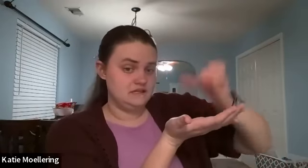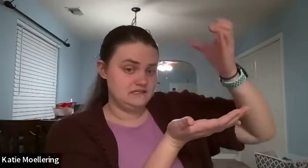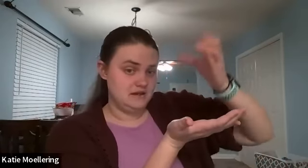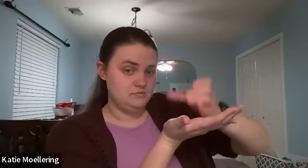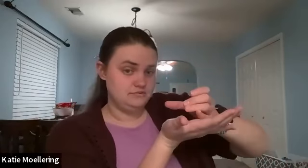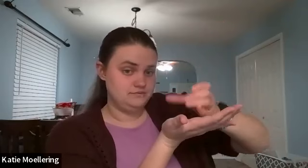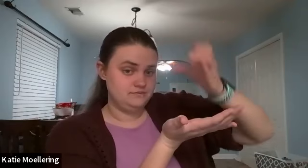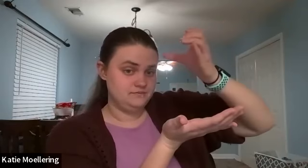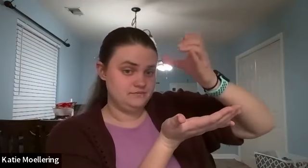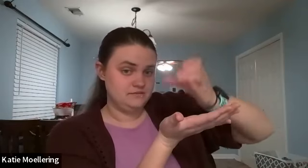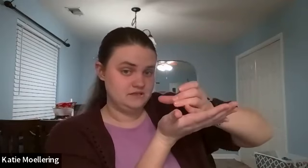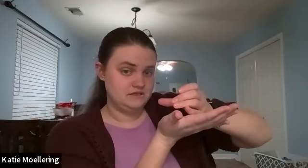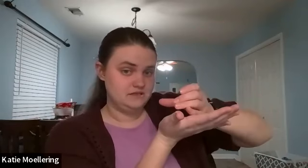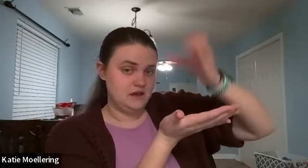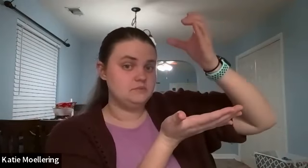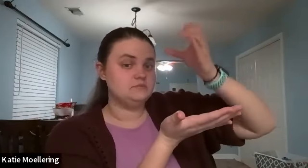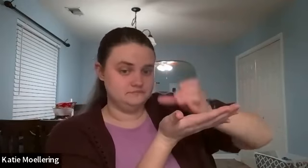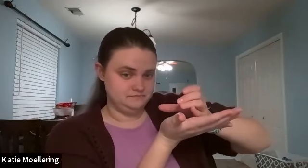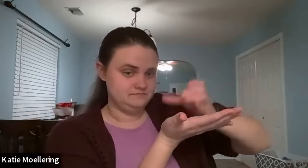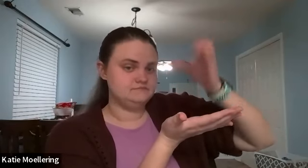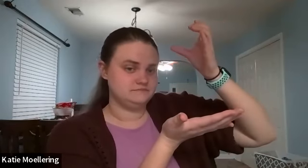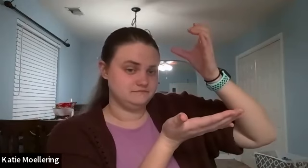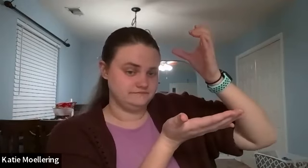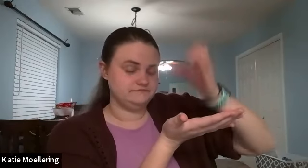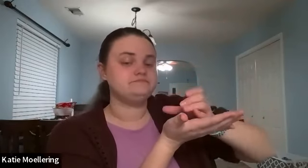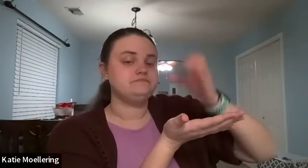is cup, cup. And